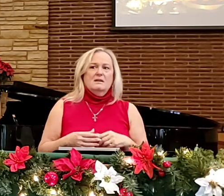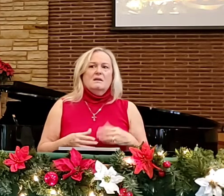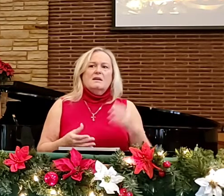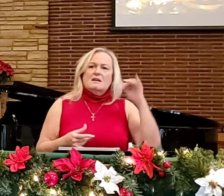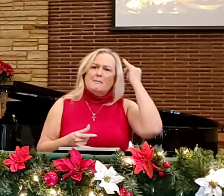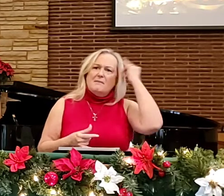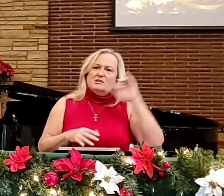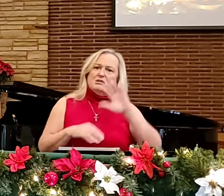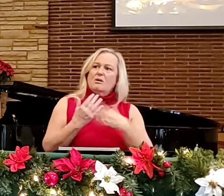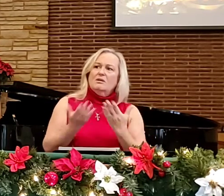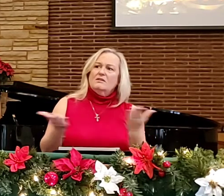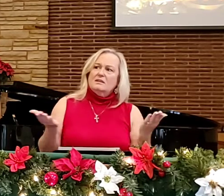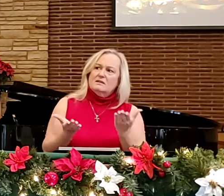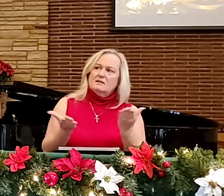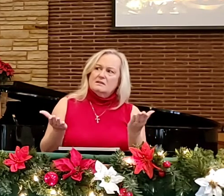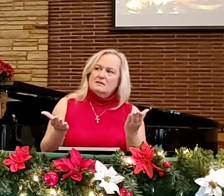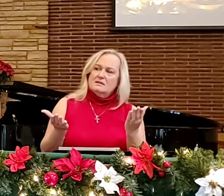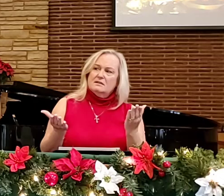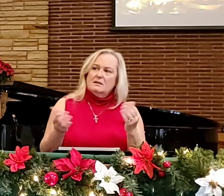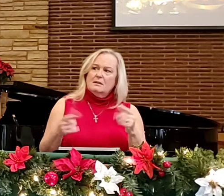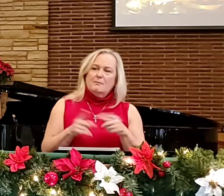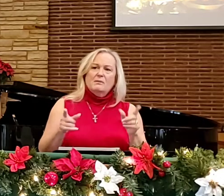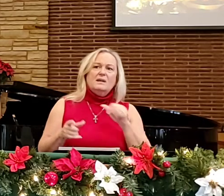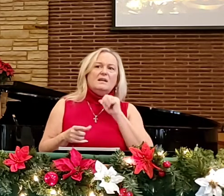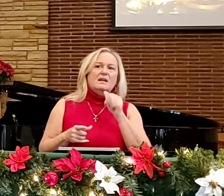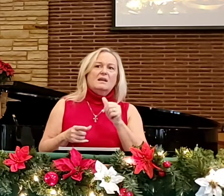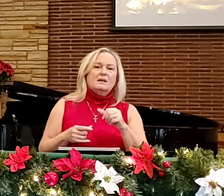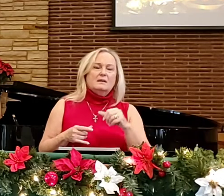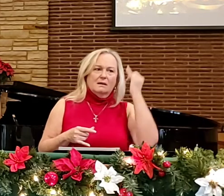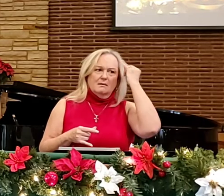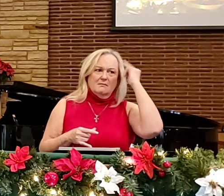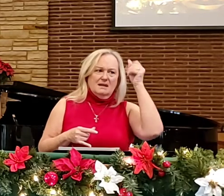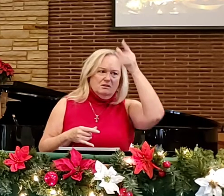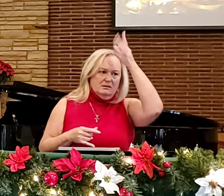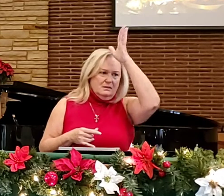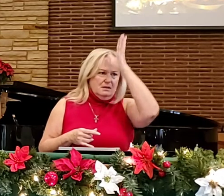imagine all this, but we can't imagine God